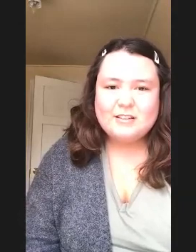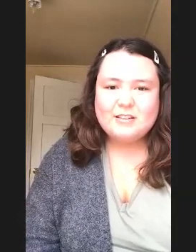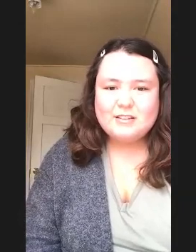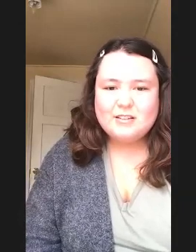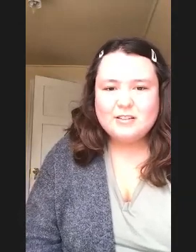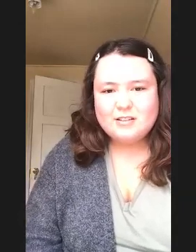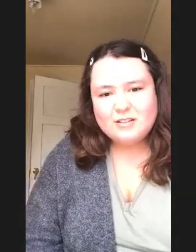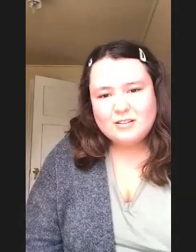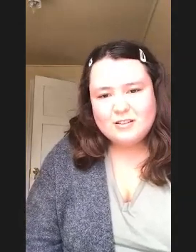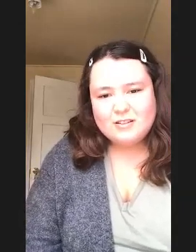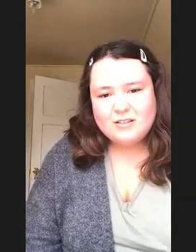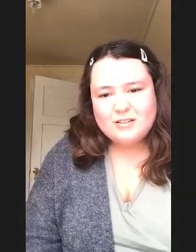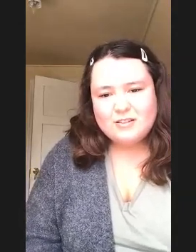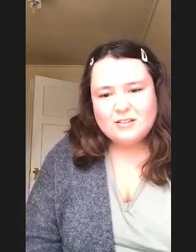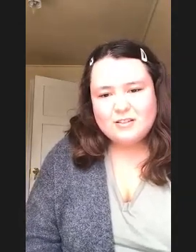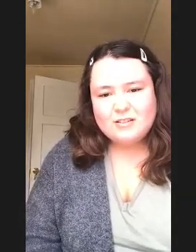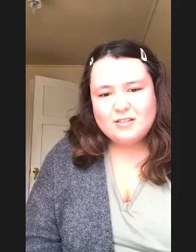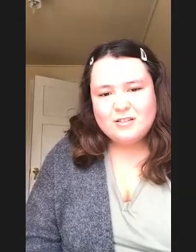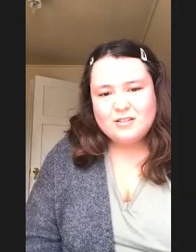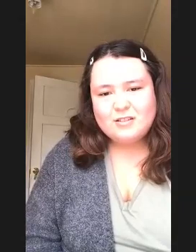theirs? If not, that's fine.